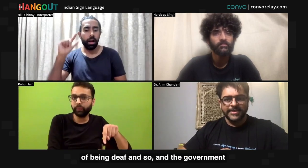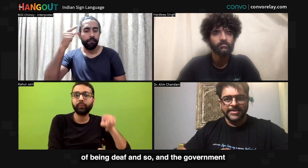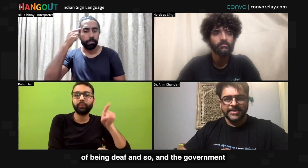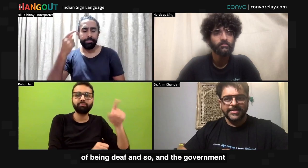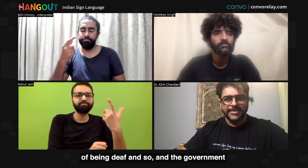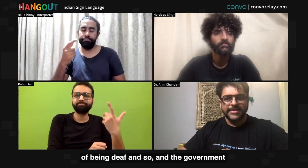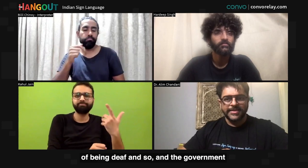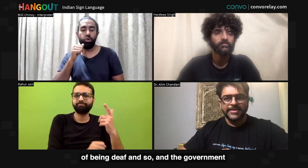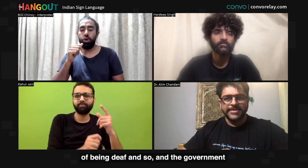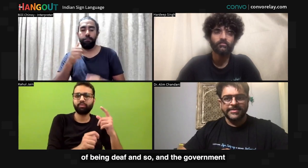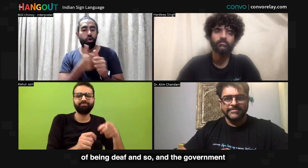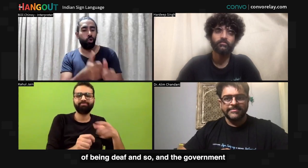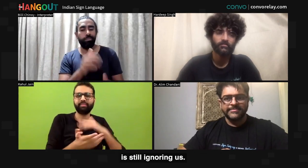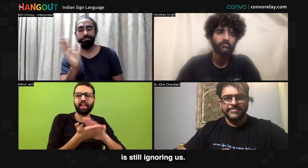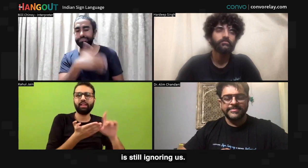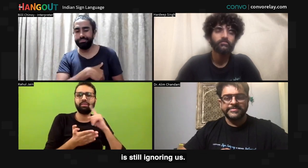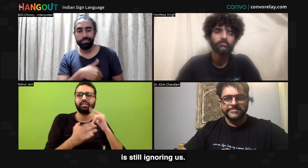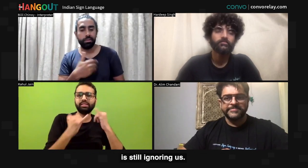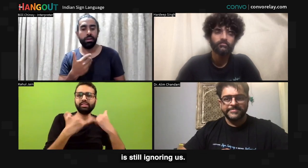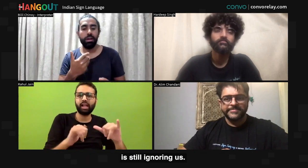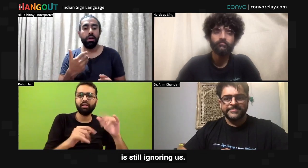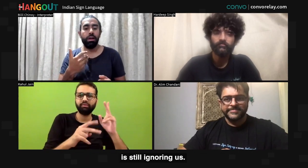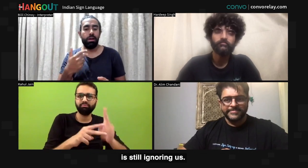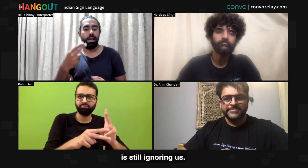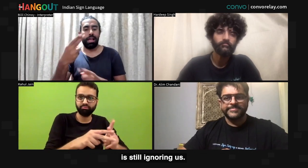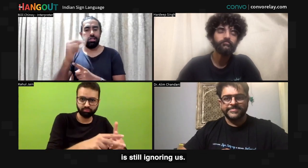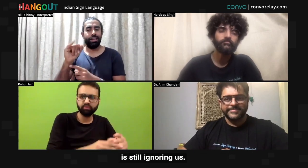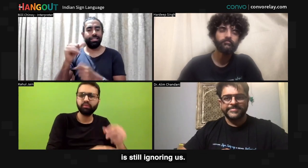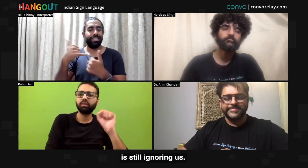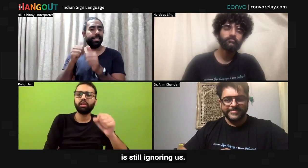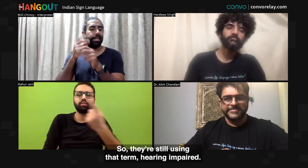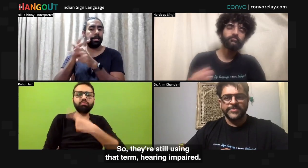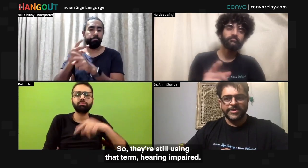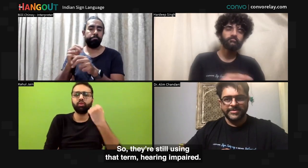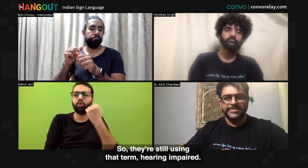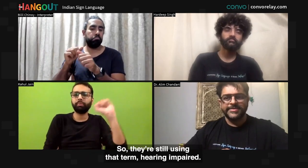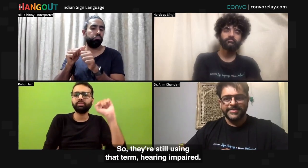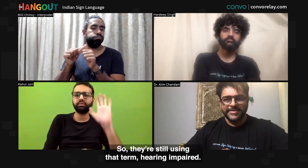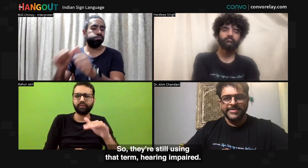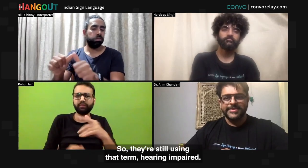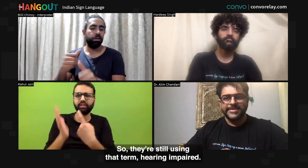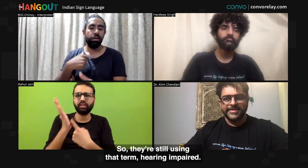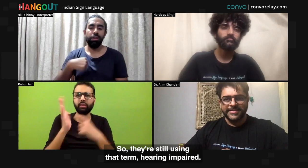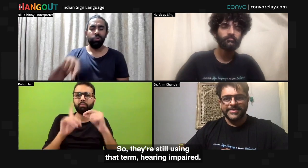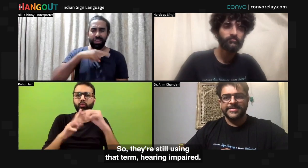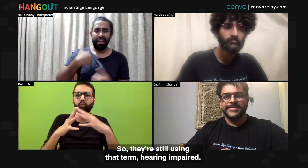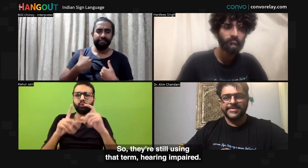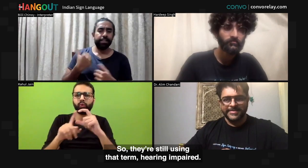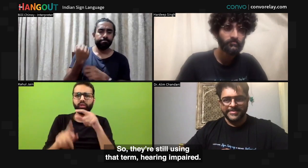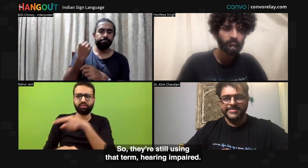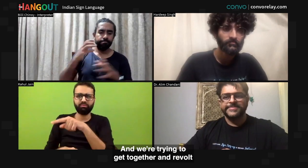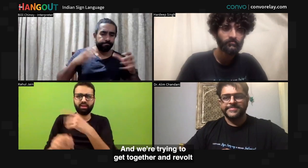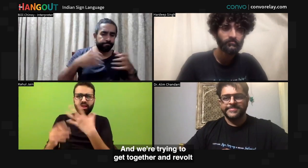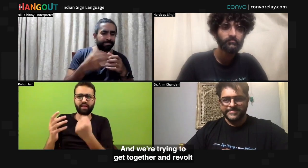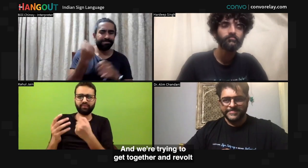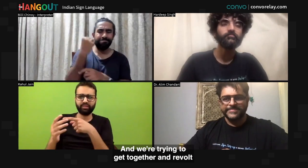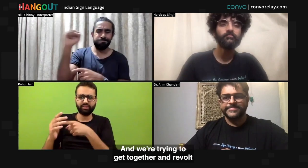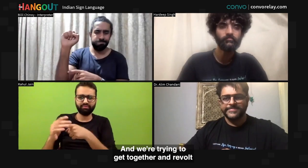and so, and the, and the government is, um, still ignoring us. Um, so they're still using that term hearing impaired and we're trying to get